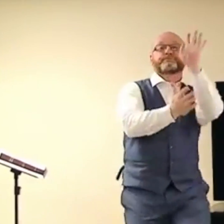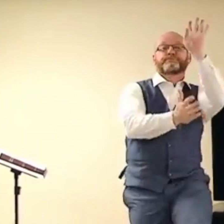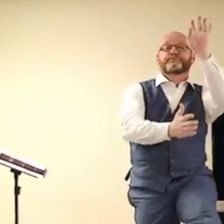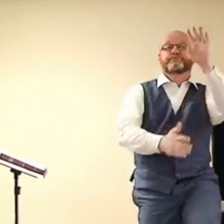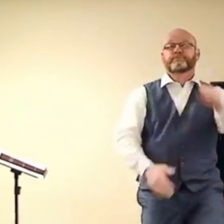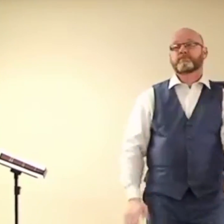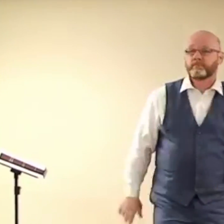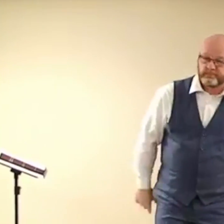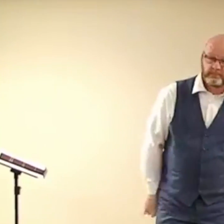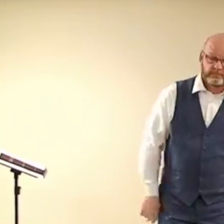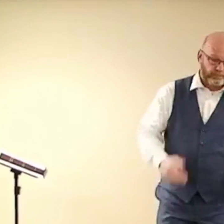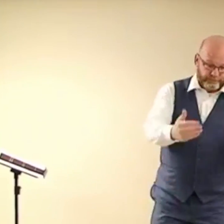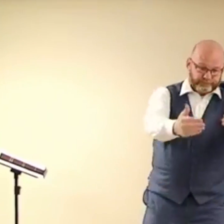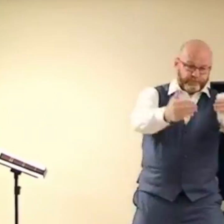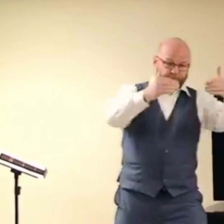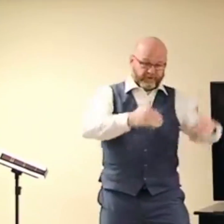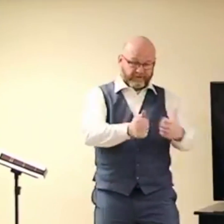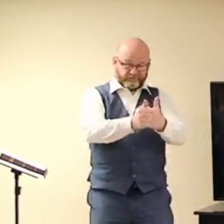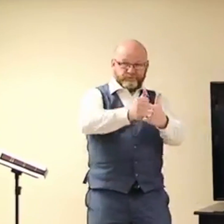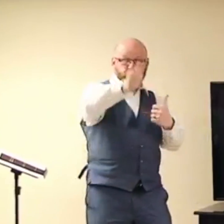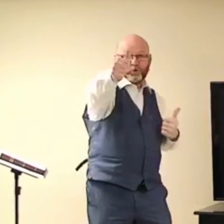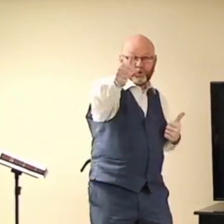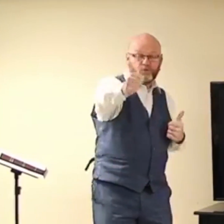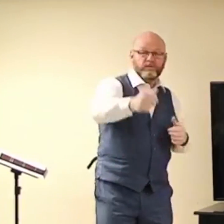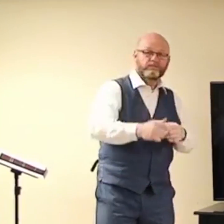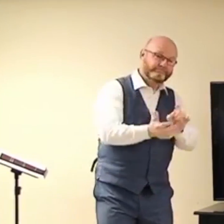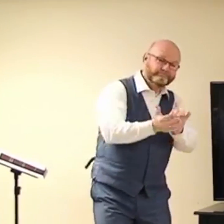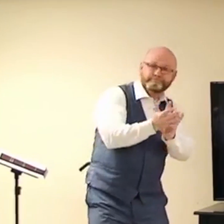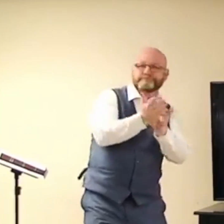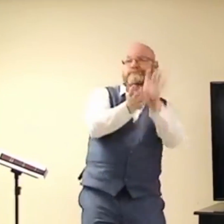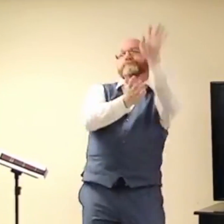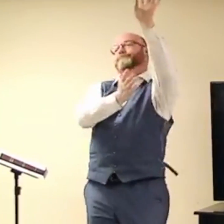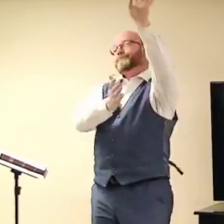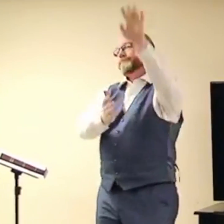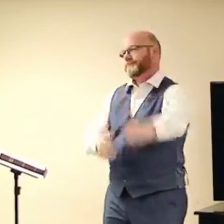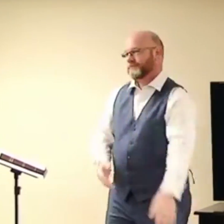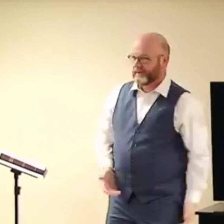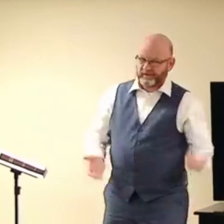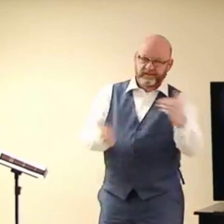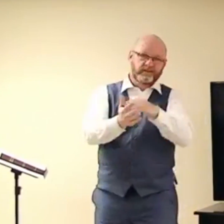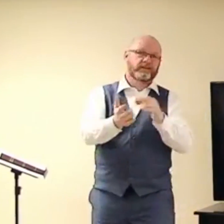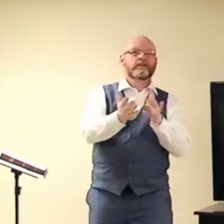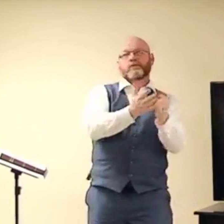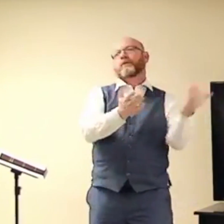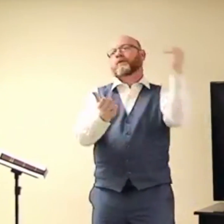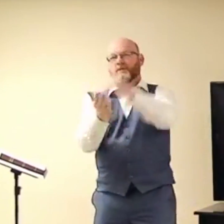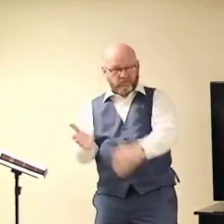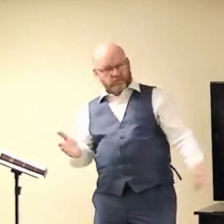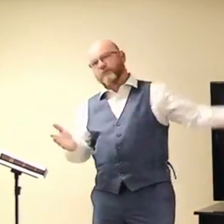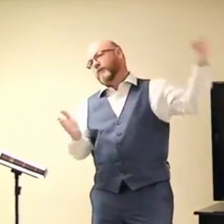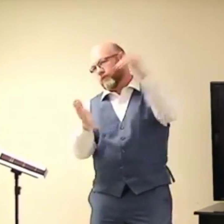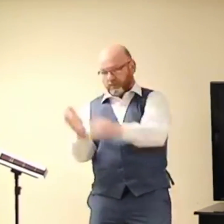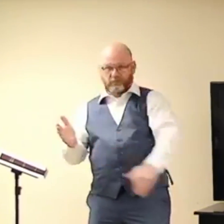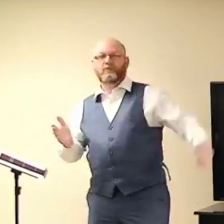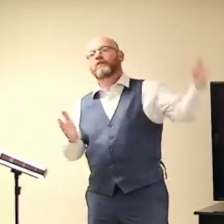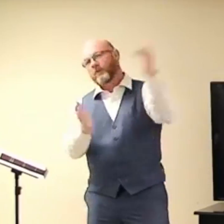You know, he'd kick it, somebody would retrieve the ball, they'd bring it back to him, he'd kick it again, way out. And